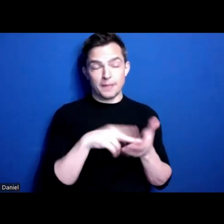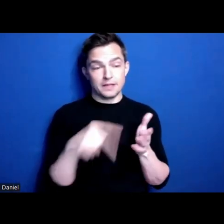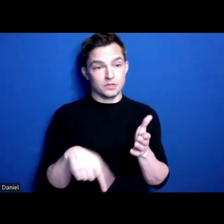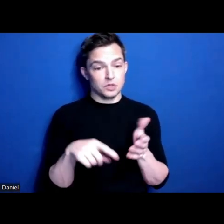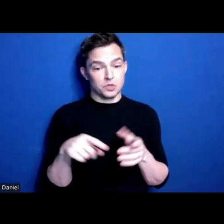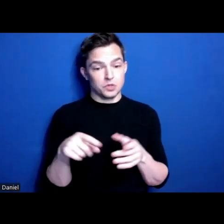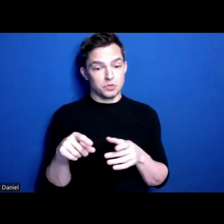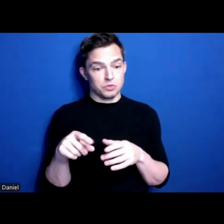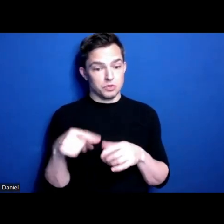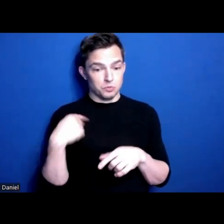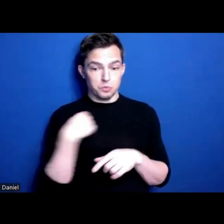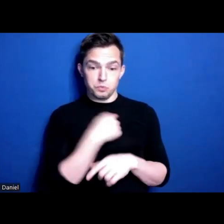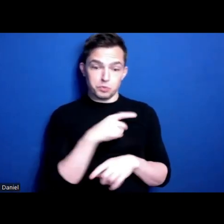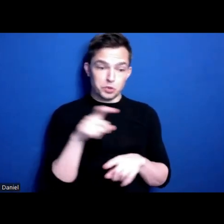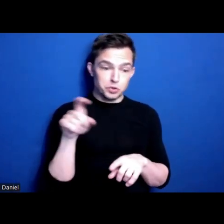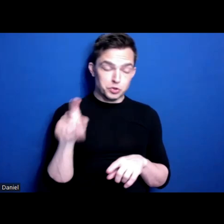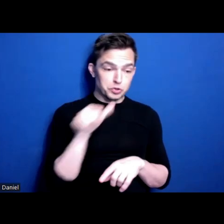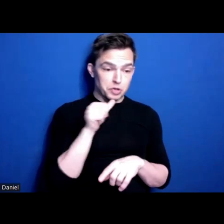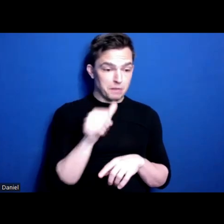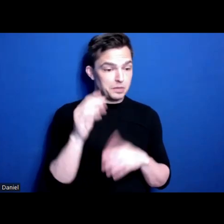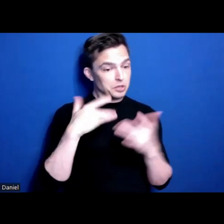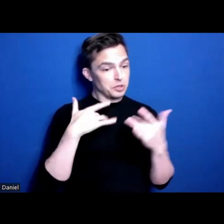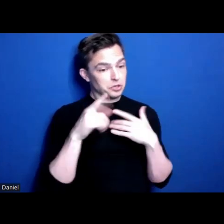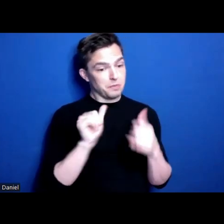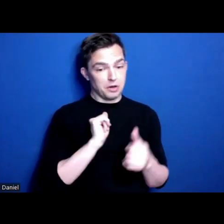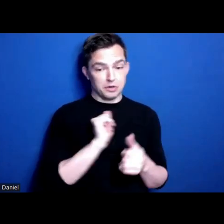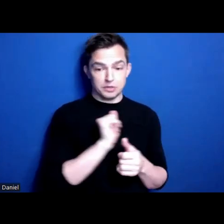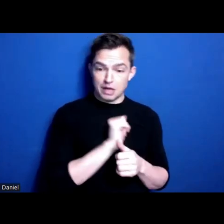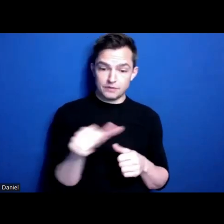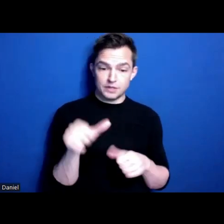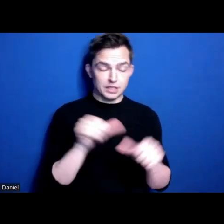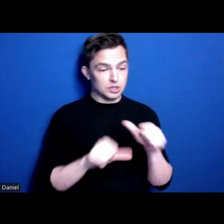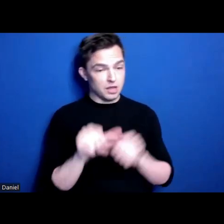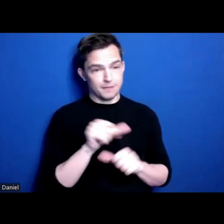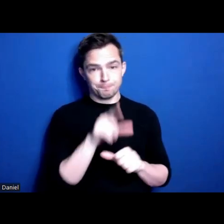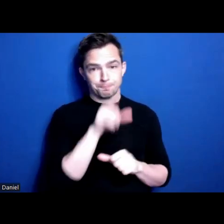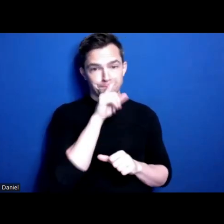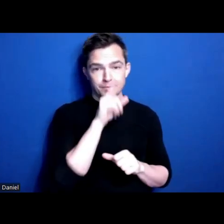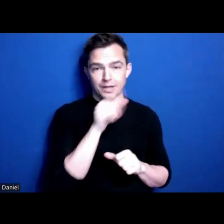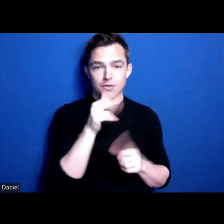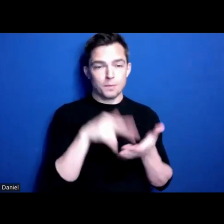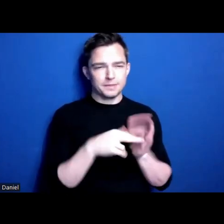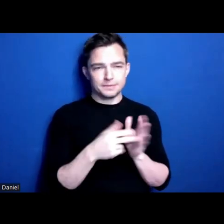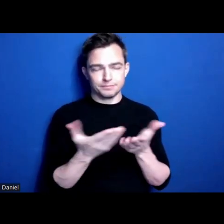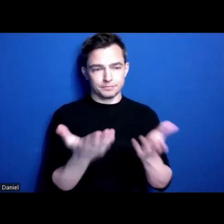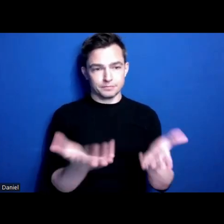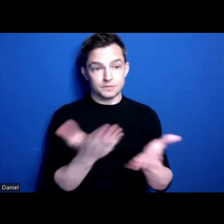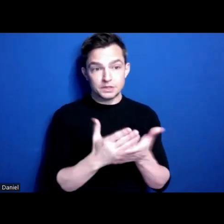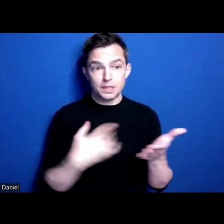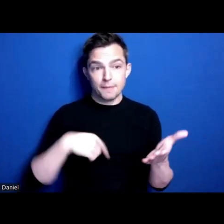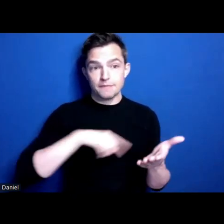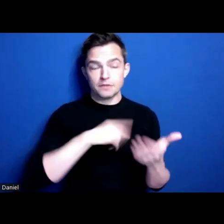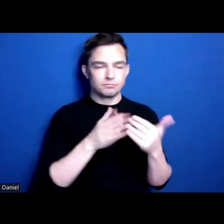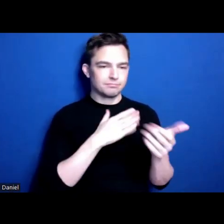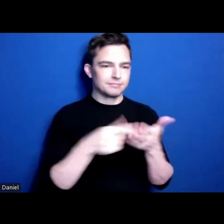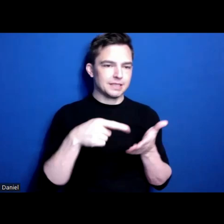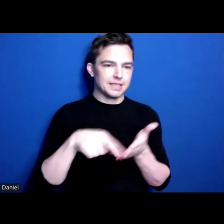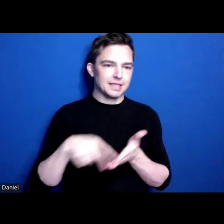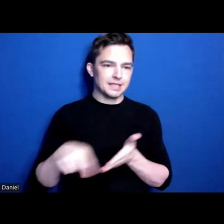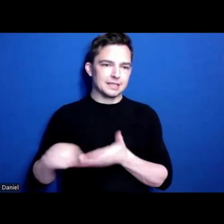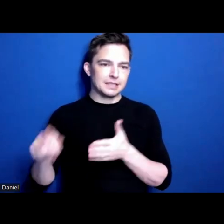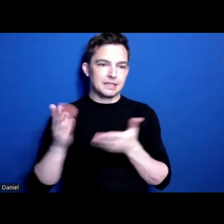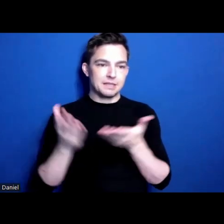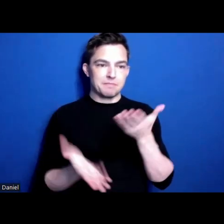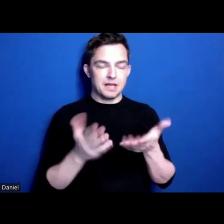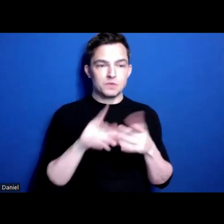be concerned for ourselves and for one another. And I certainly don't mean to suggest that some among us, regardless of salary, may indeed